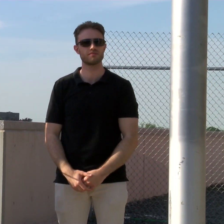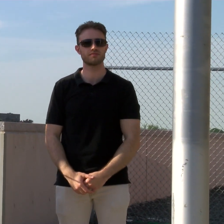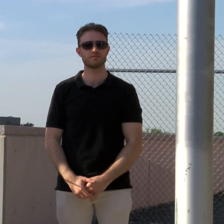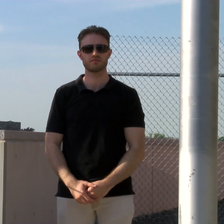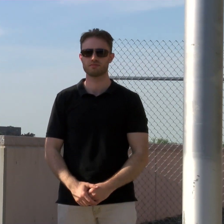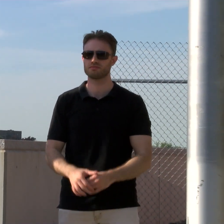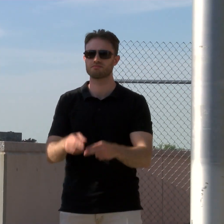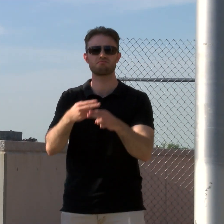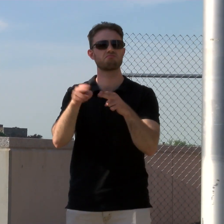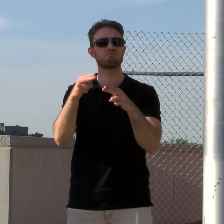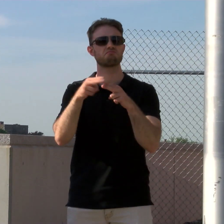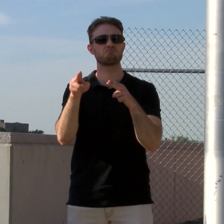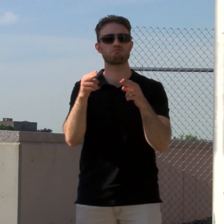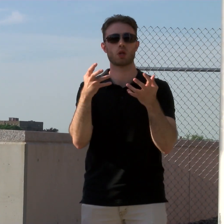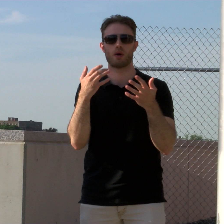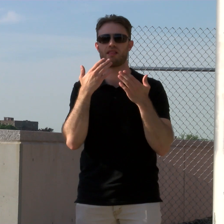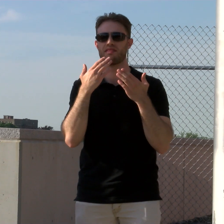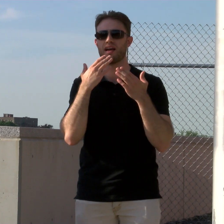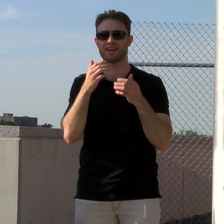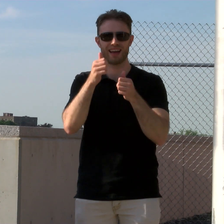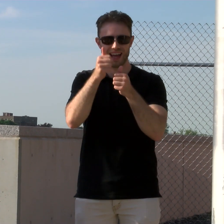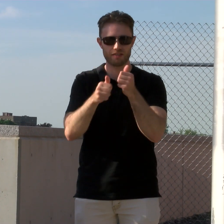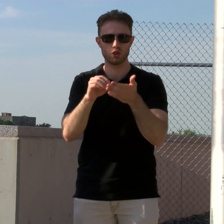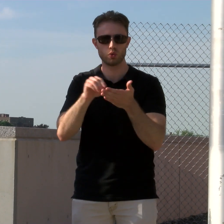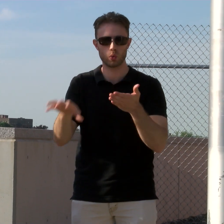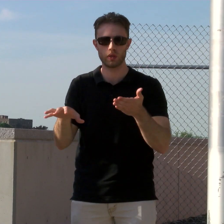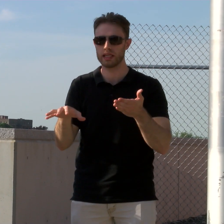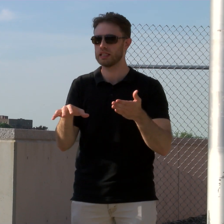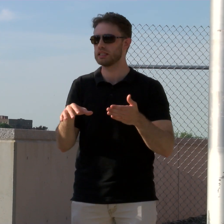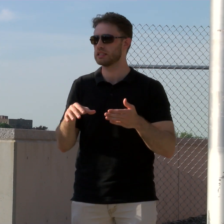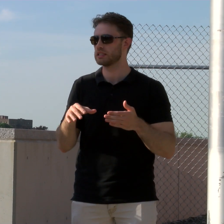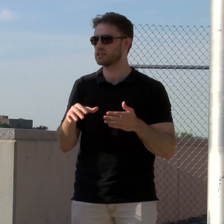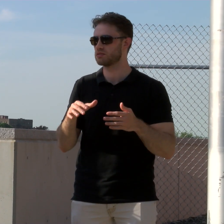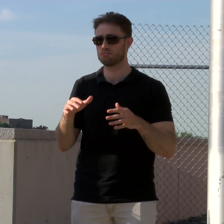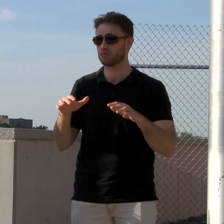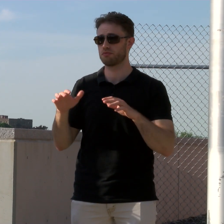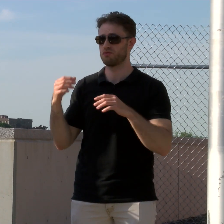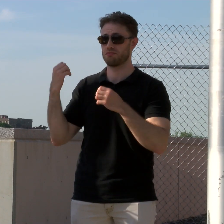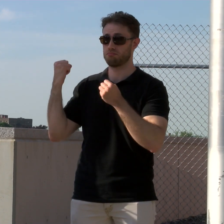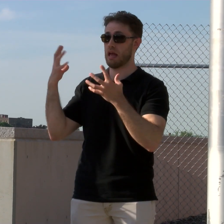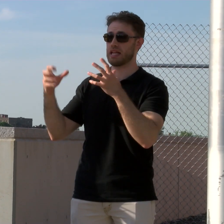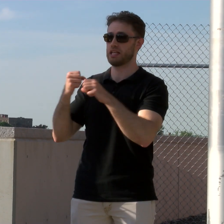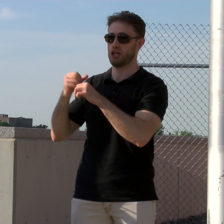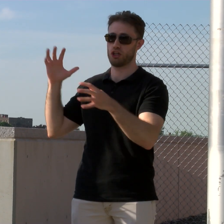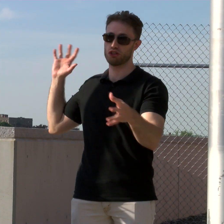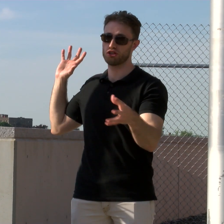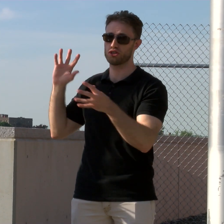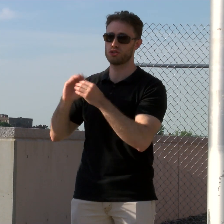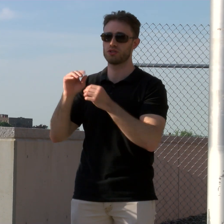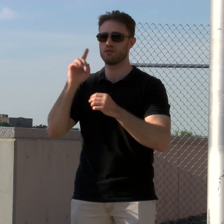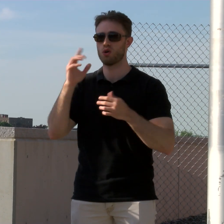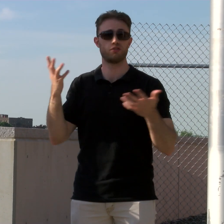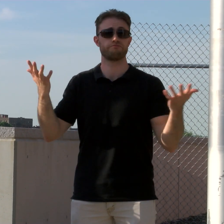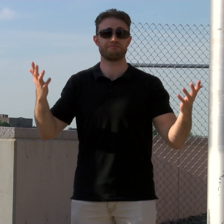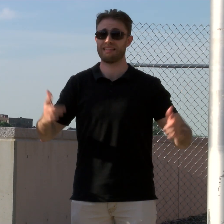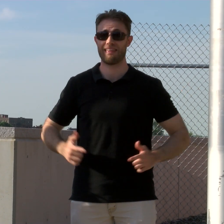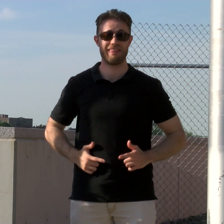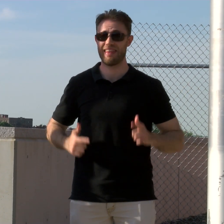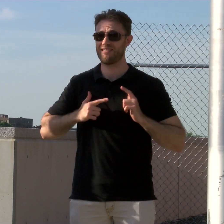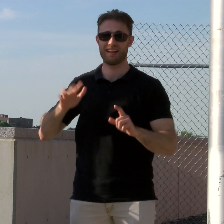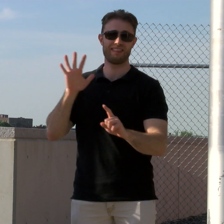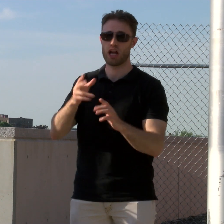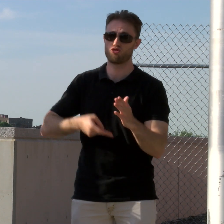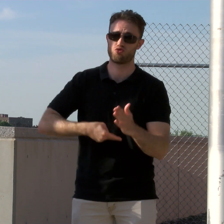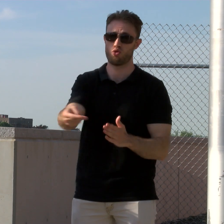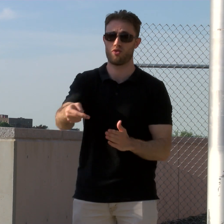Absolutely. Super quick, just want to thank every student throughout all these years for just living their truth.